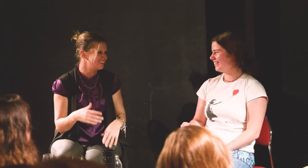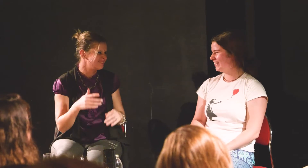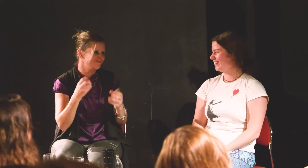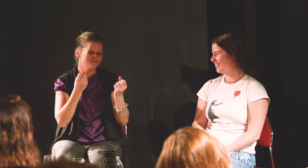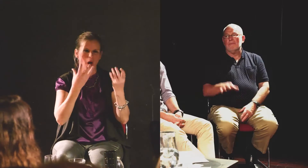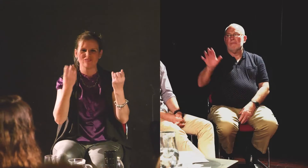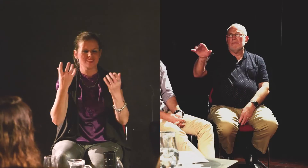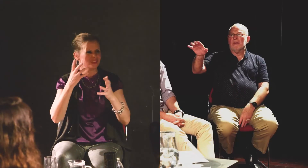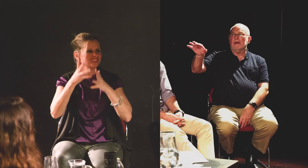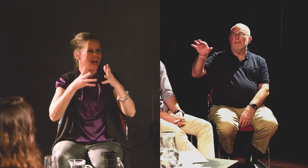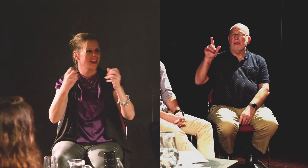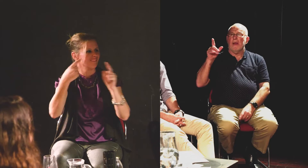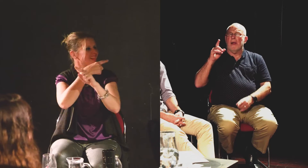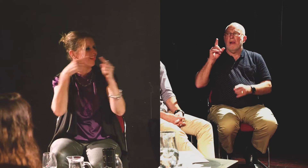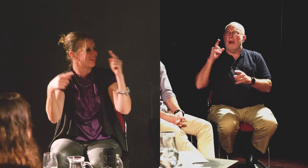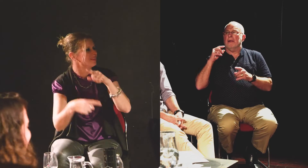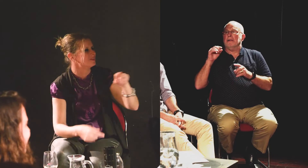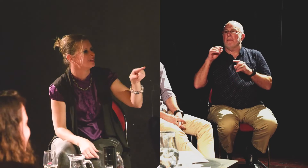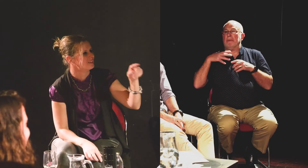of misunderstandings with our signs.